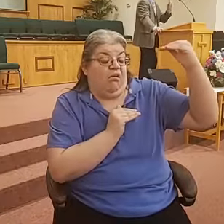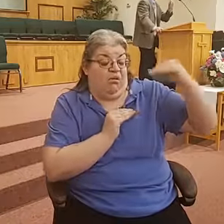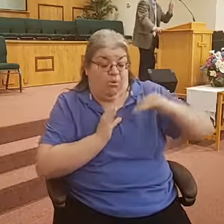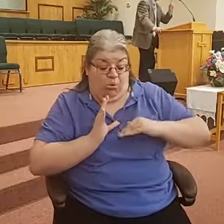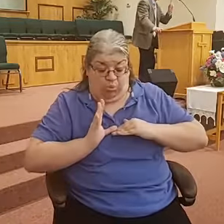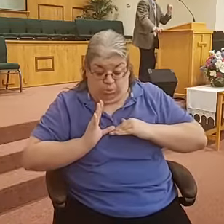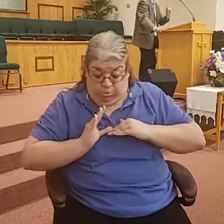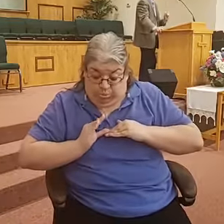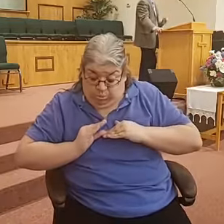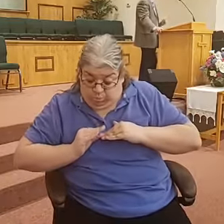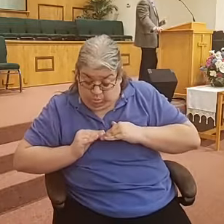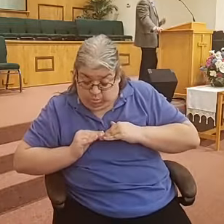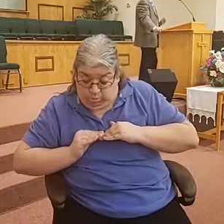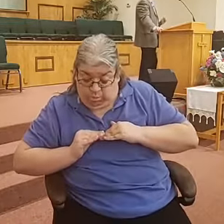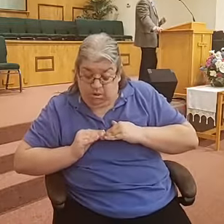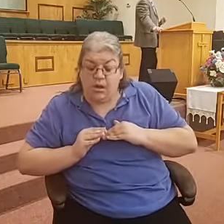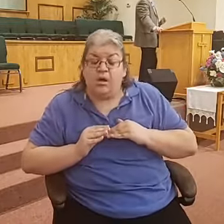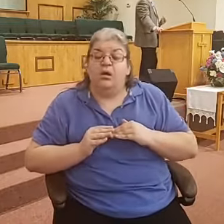down.